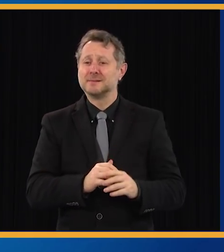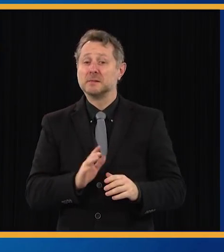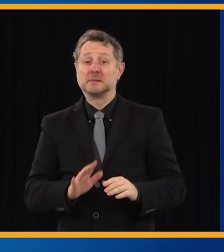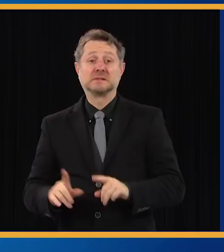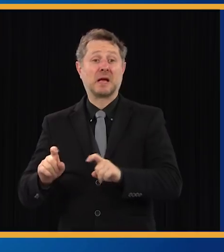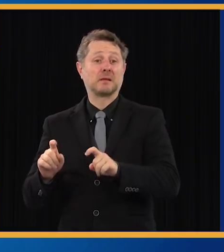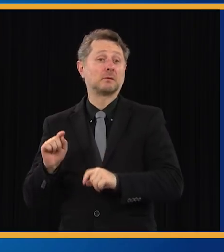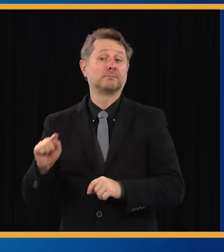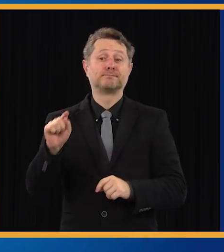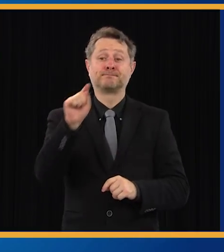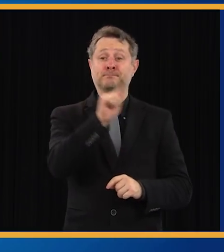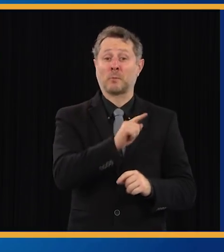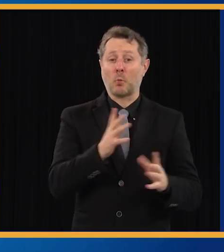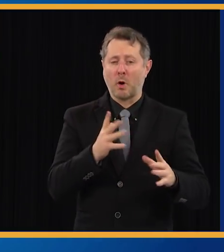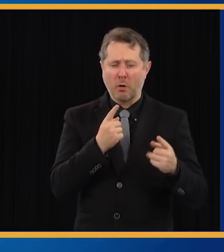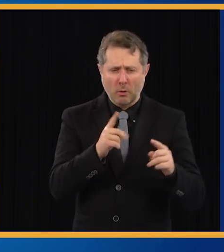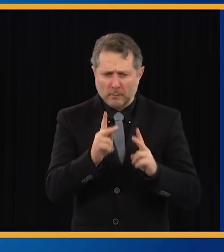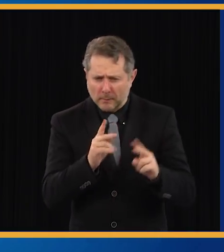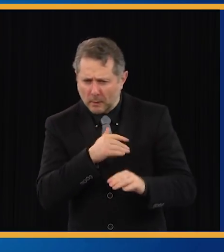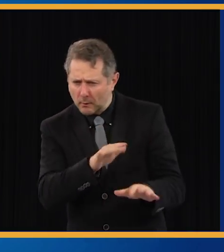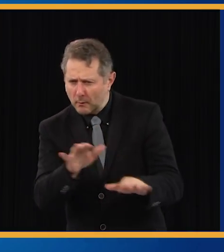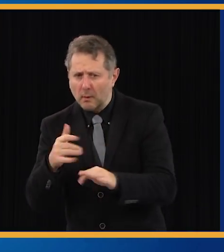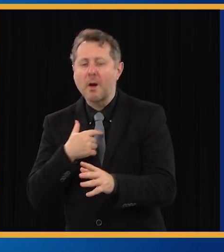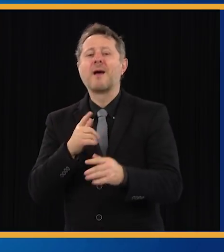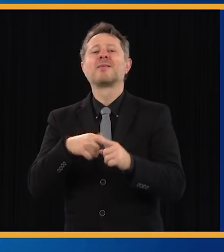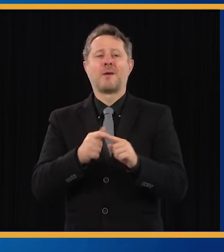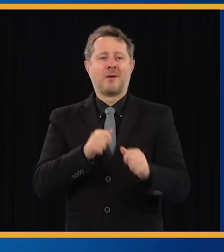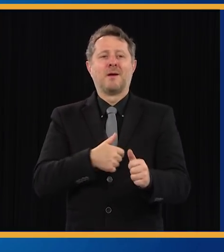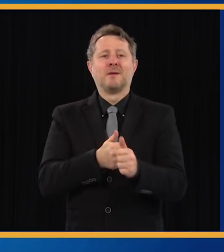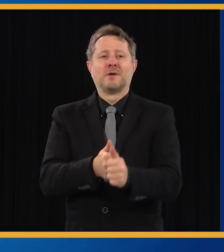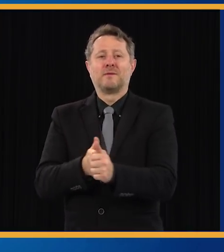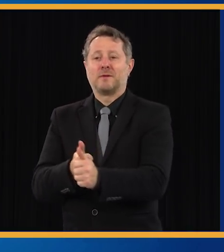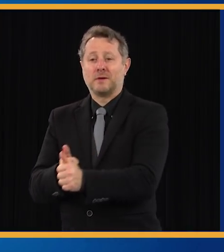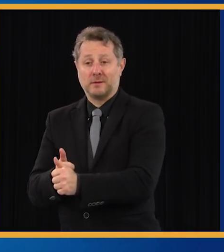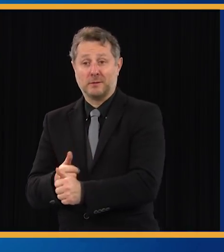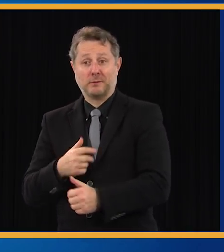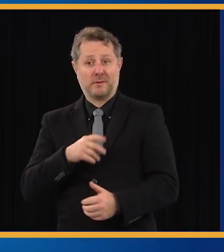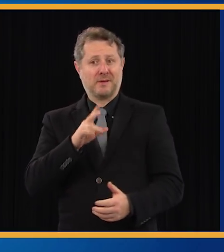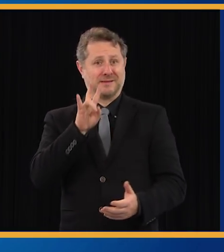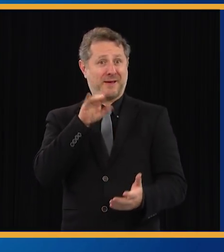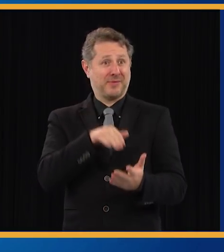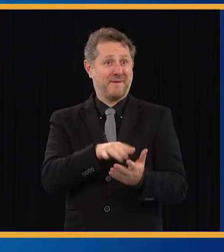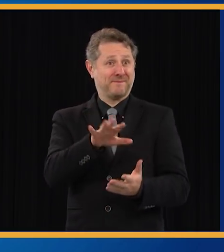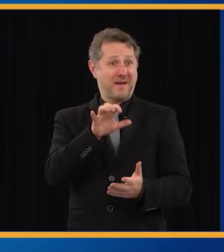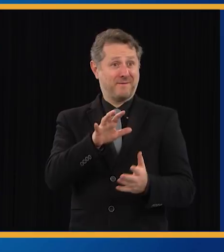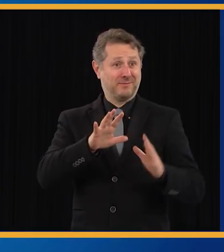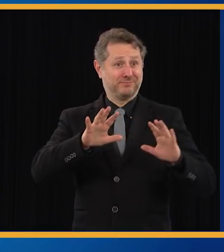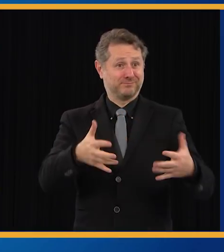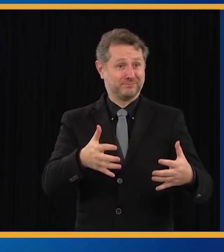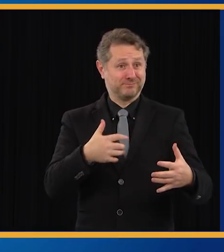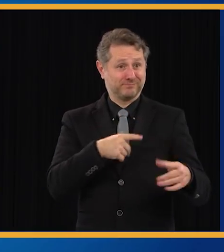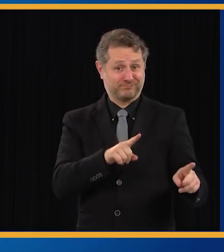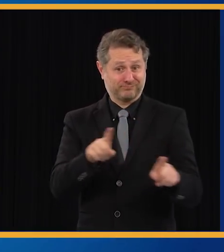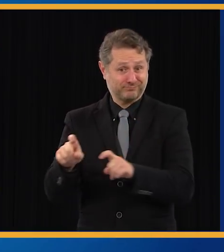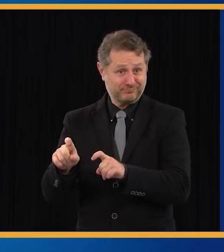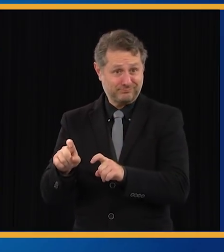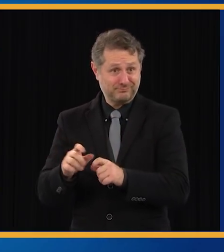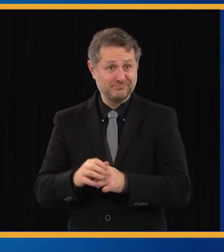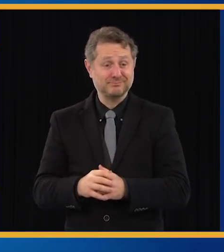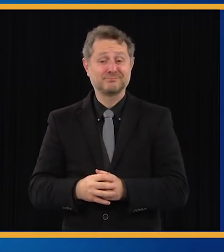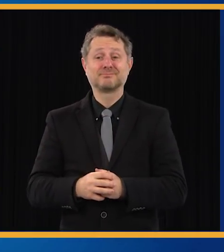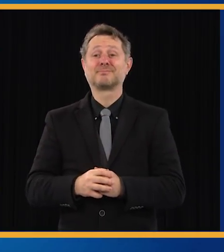happening. So it's 7,500 people. The percent statewide that's positive